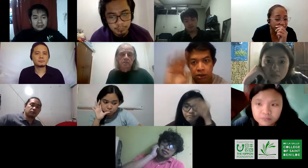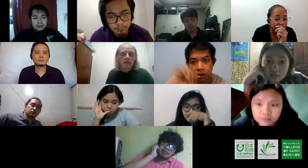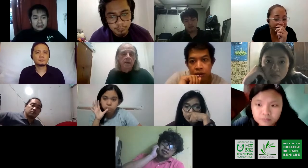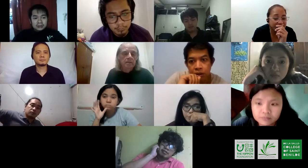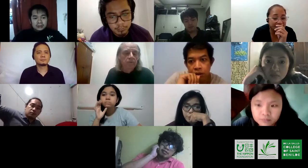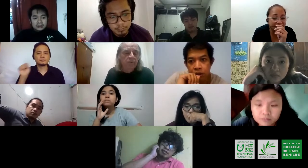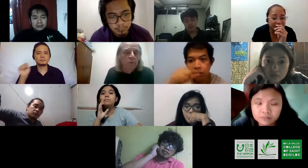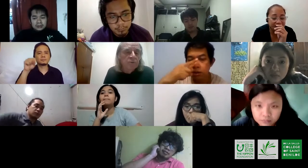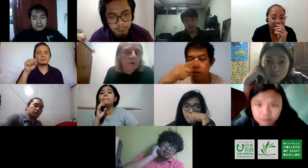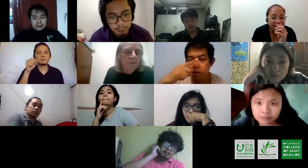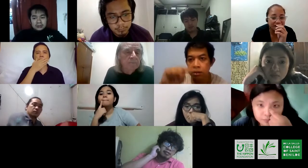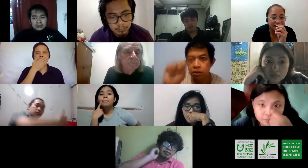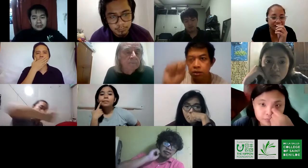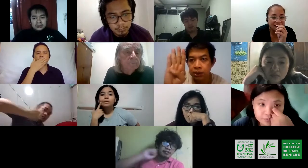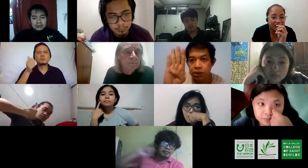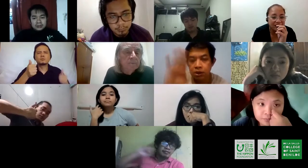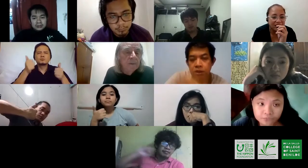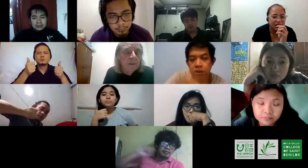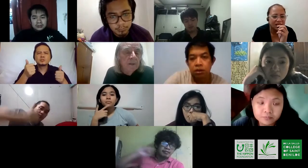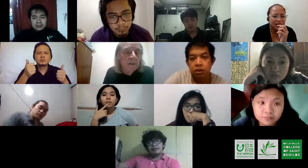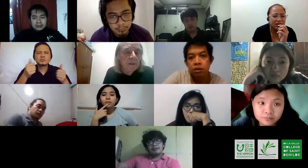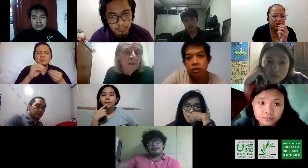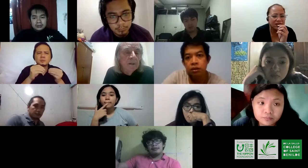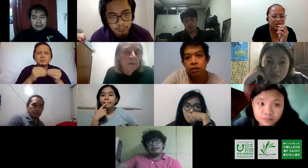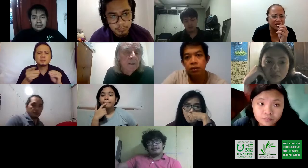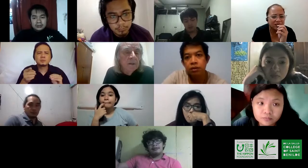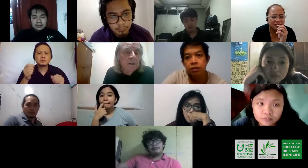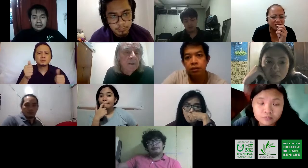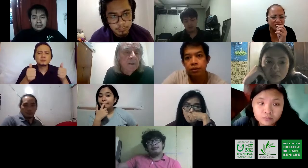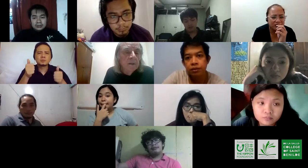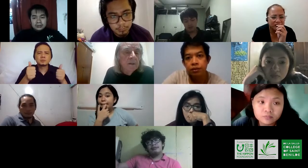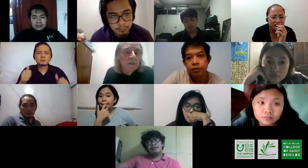Yes. For which one?